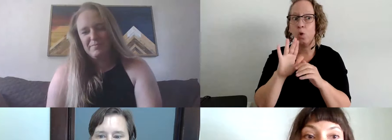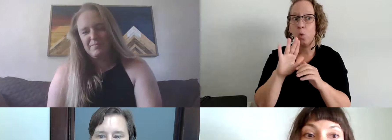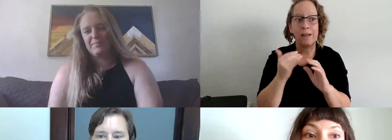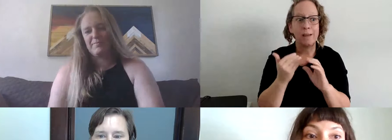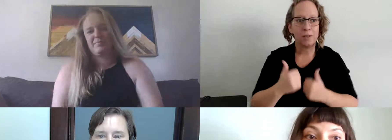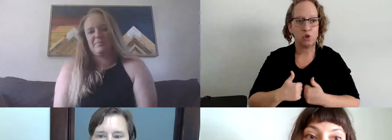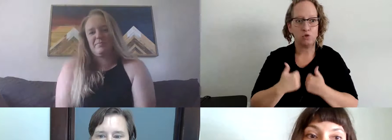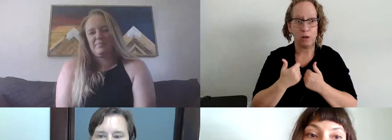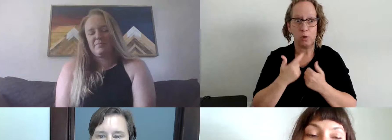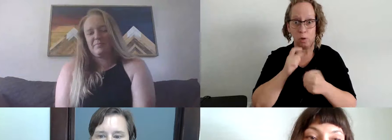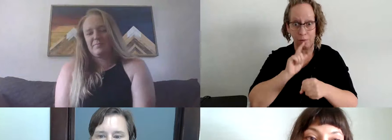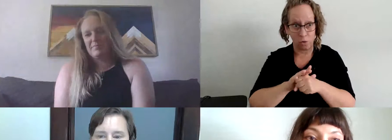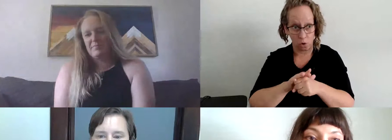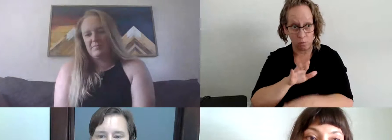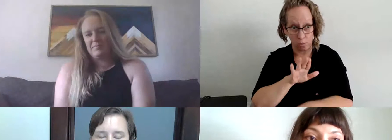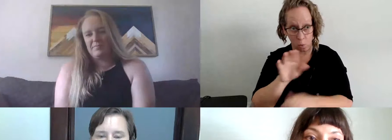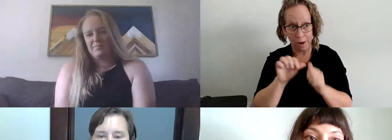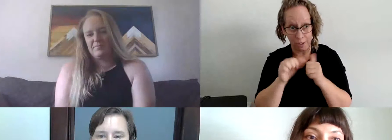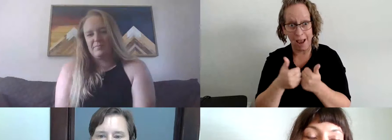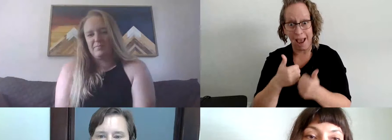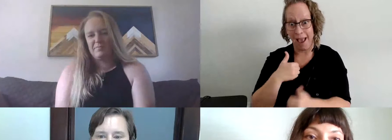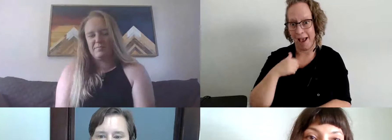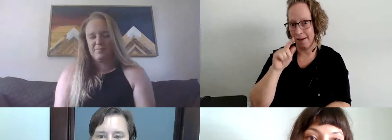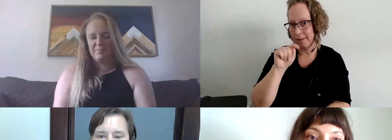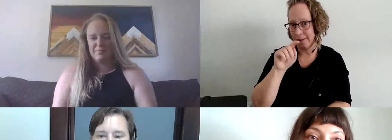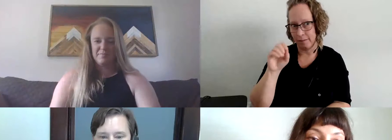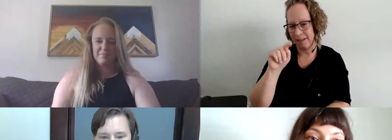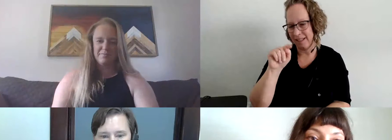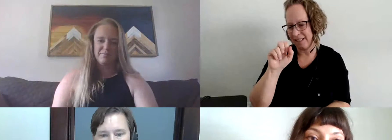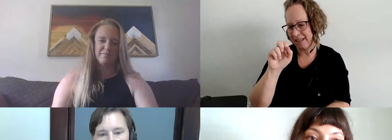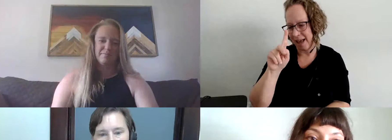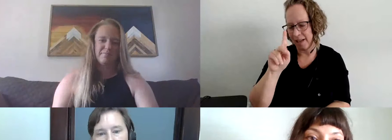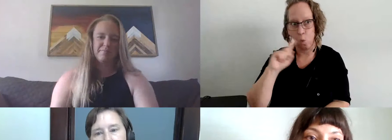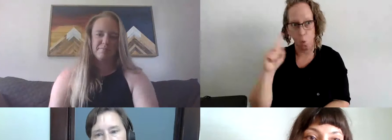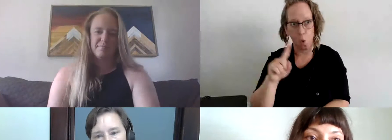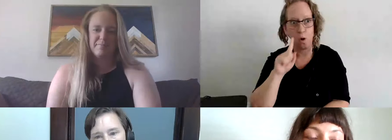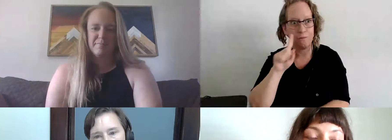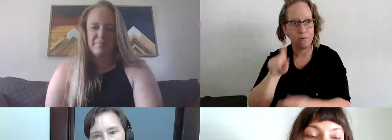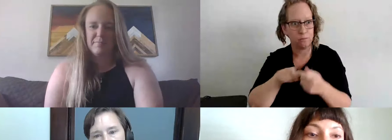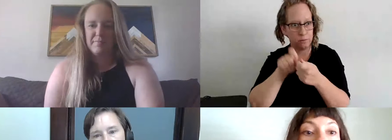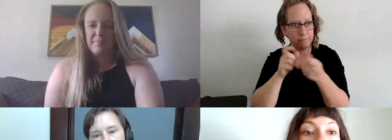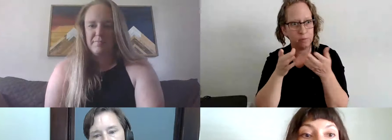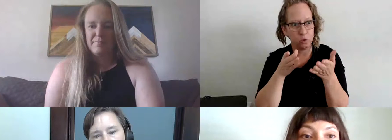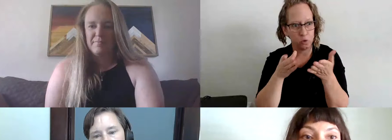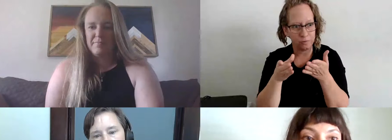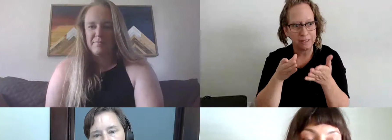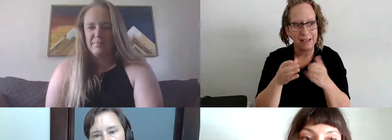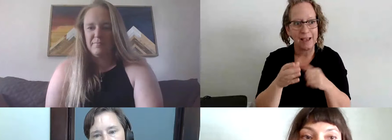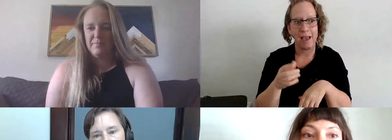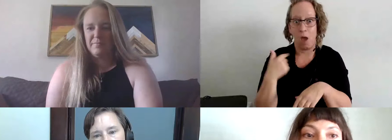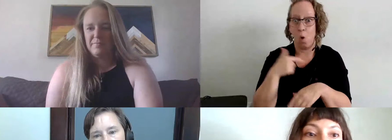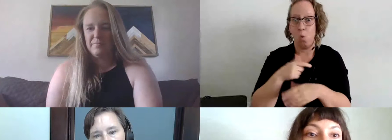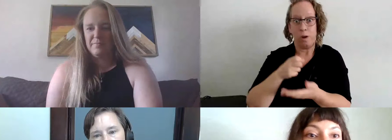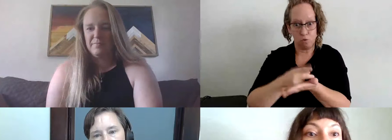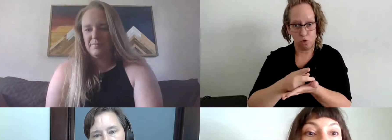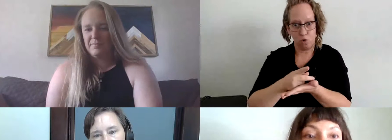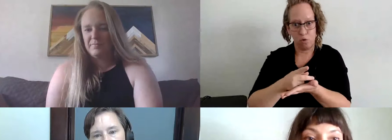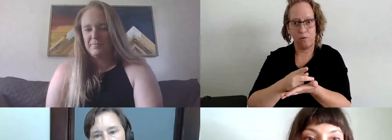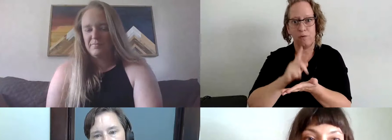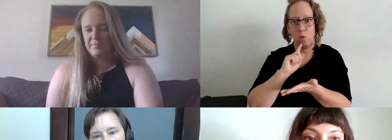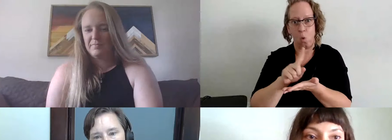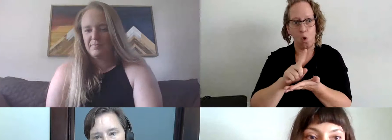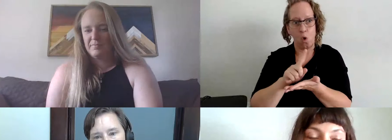so we can confirm that your agency has a task order in place for this particular service. And then we approve the order, the device